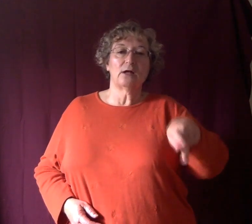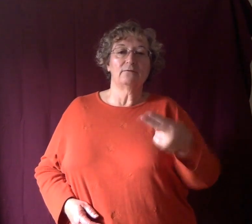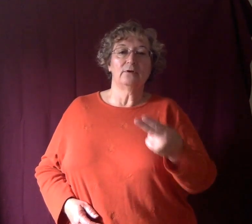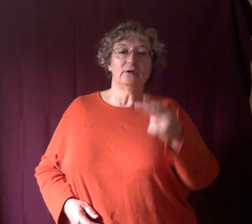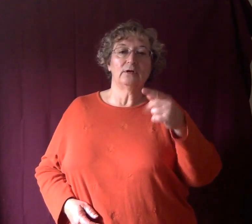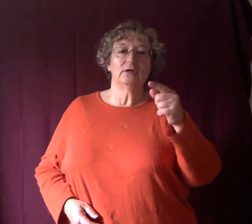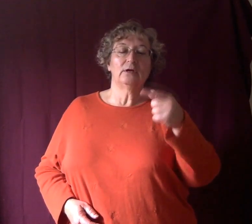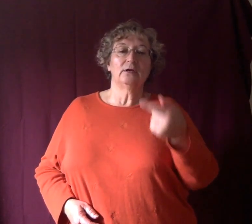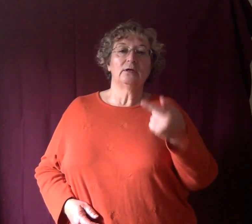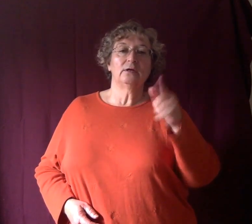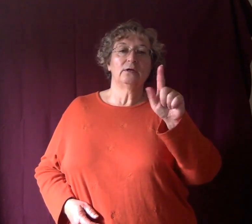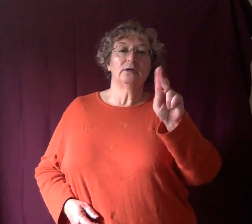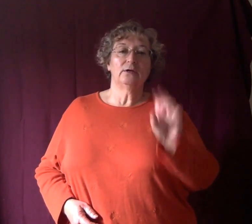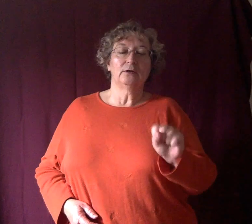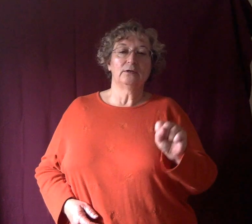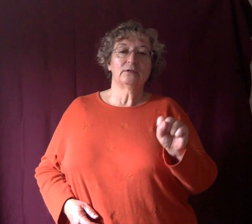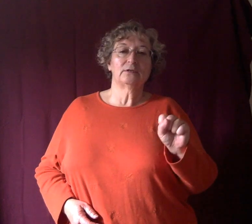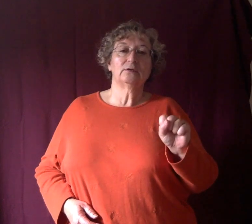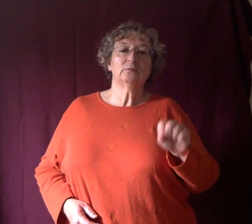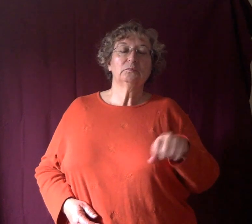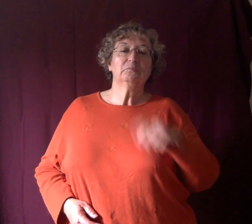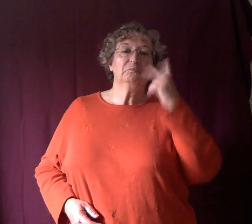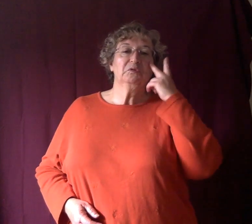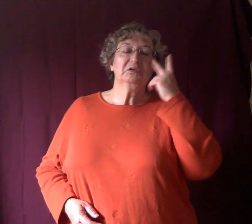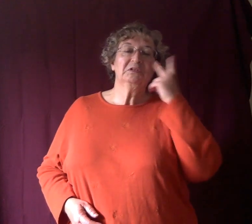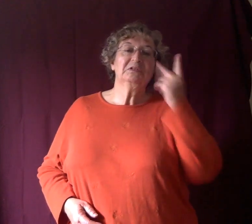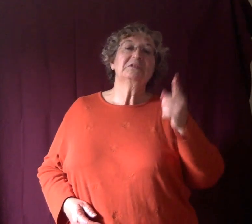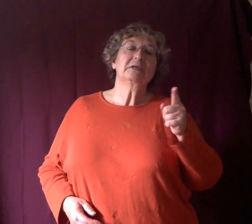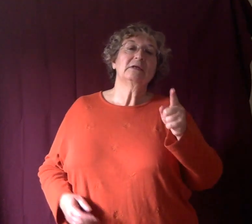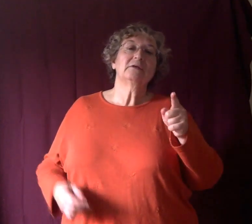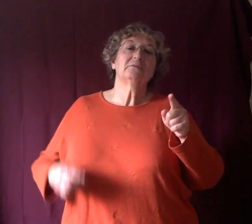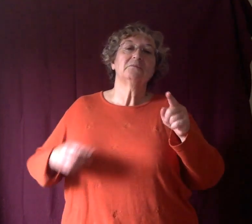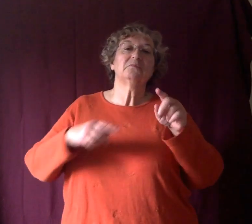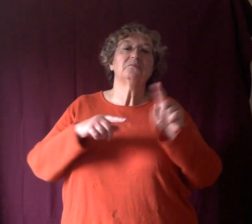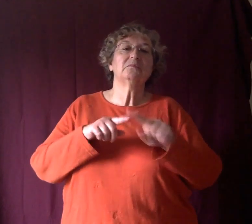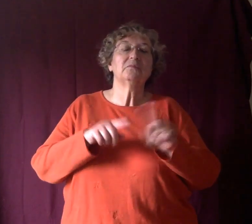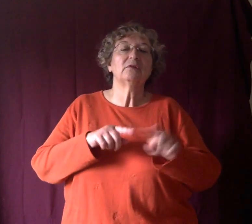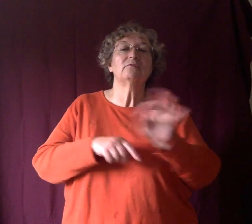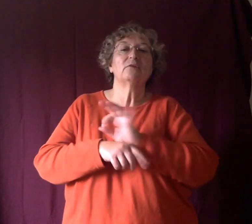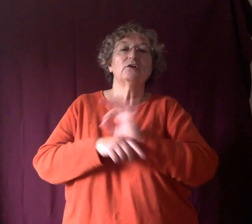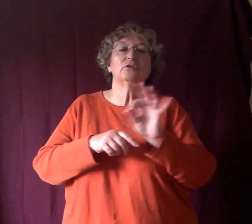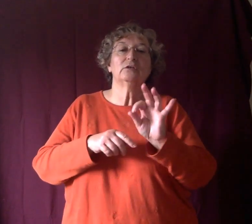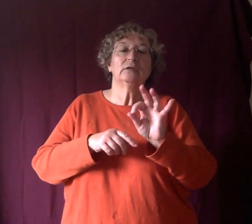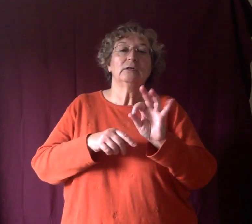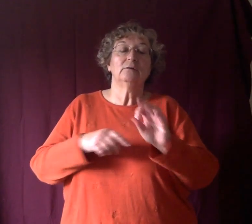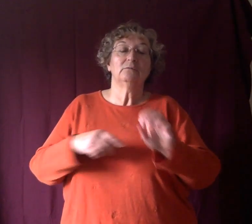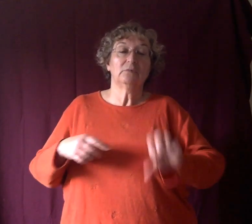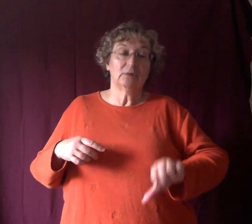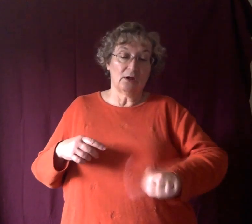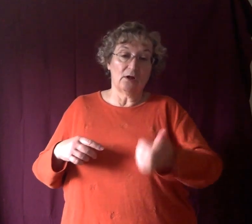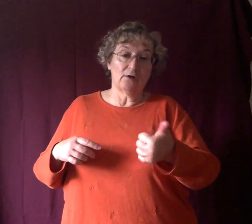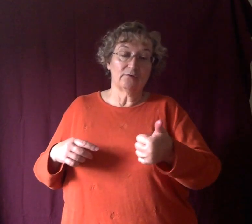there are unique specialized functions. The accessory organs of the digestive system will contribute to the process. Usually they're not